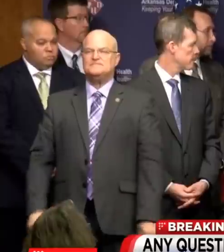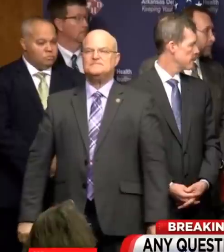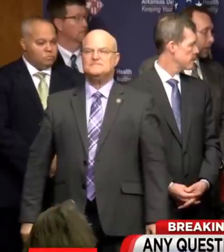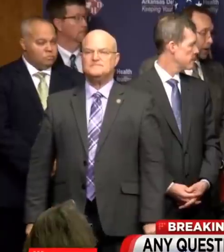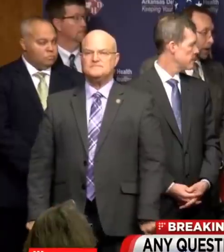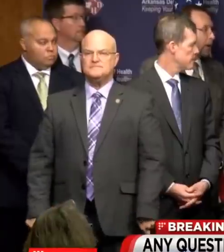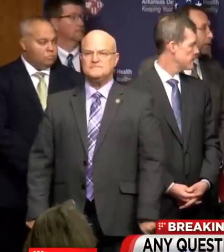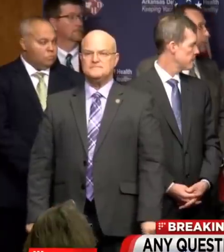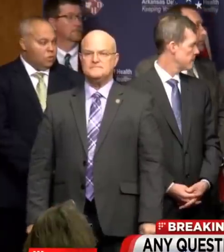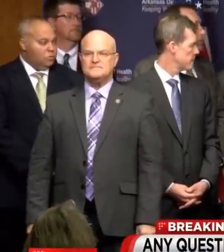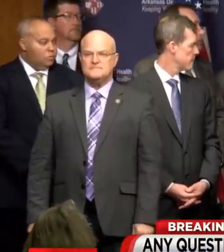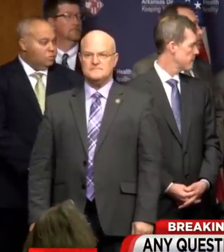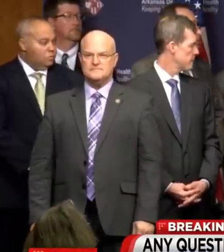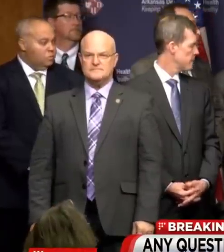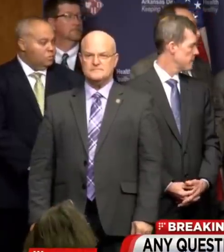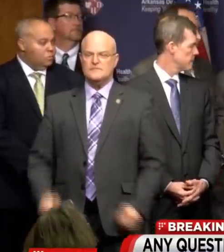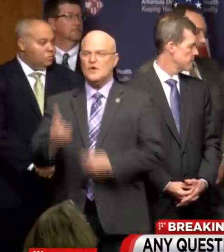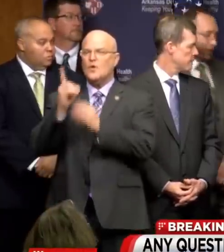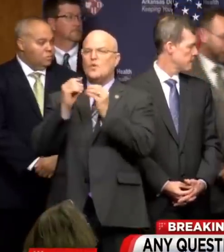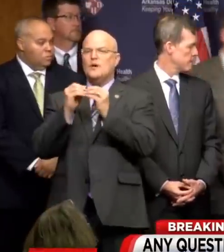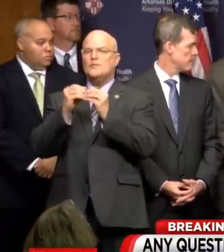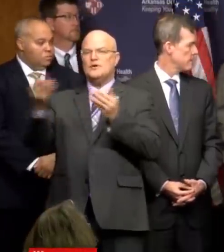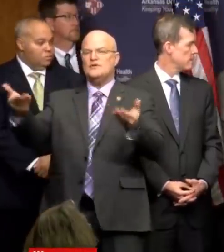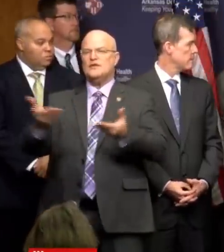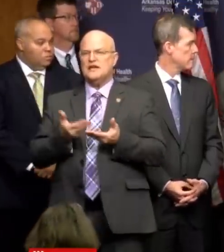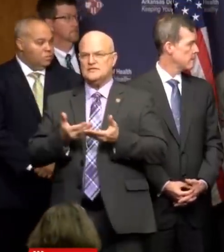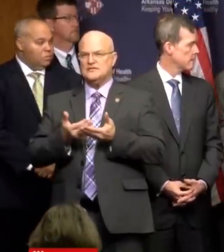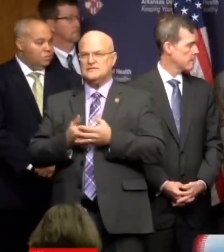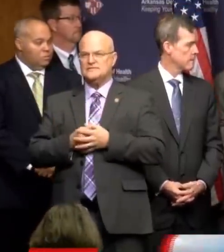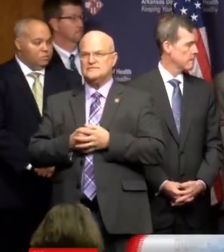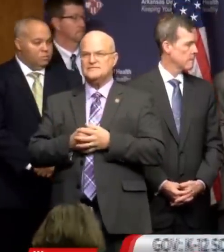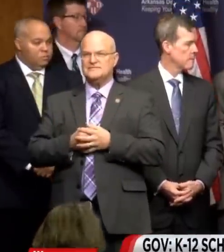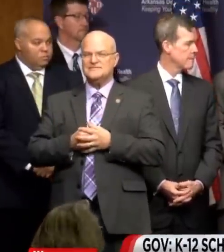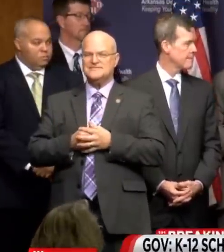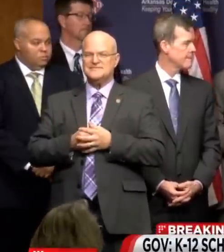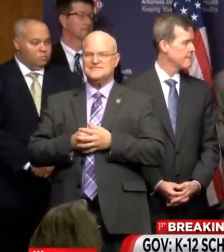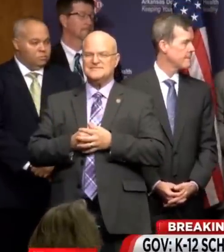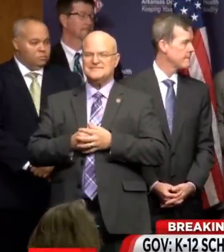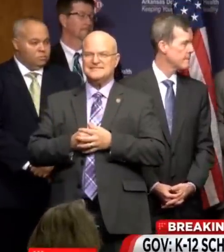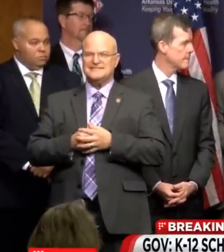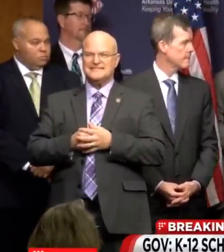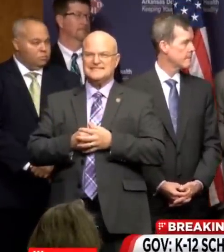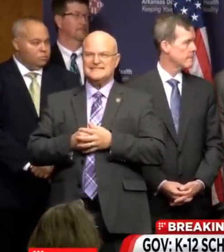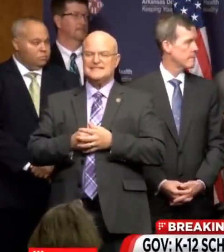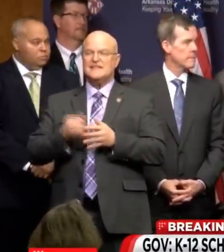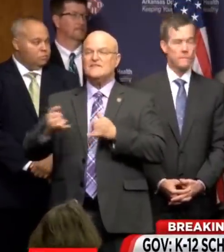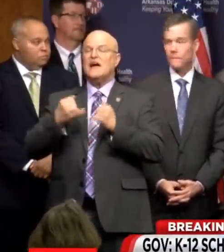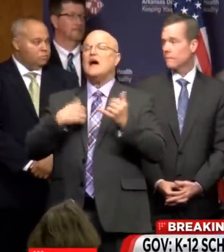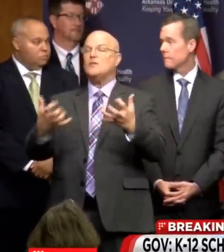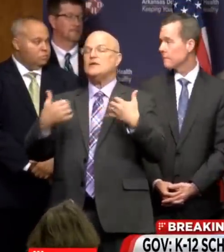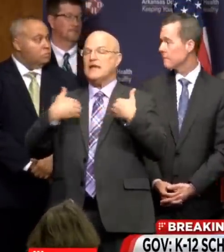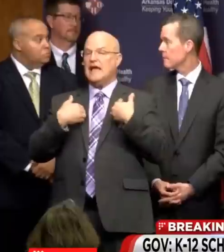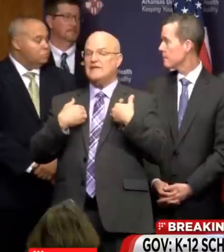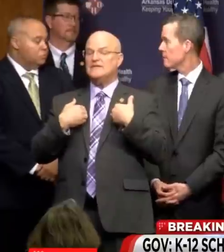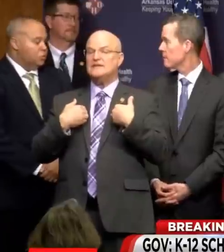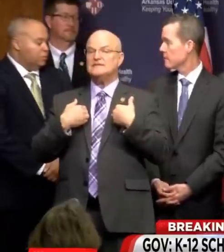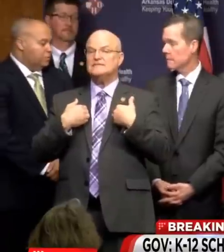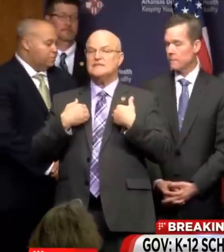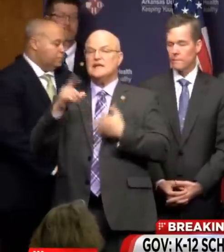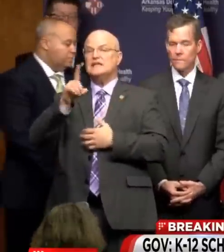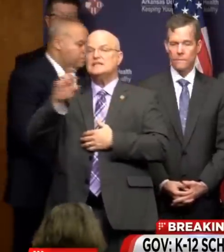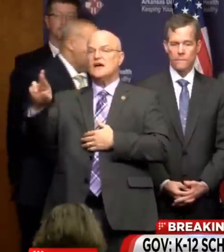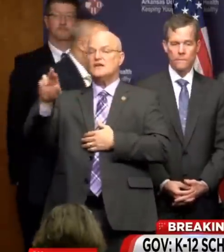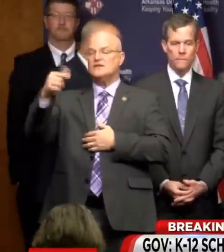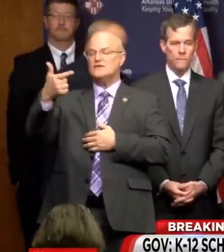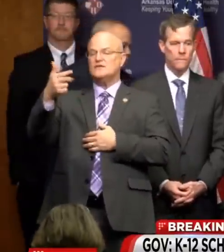You got one more introduction? I do. All right. We got to get questions here right. Pretty quick. Yes. Finally, I'd like to have